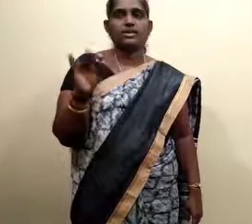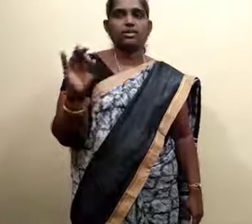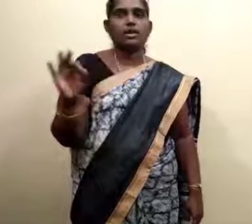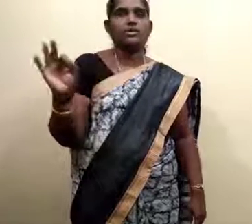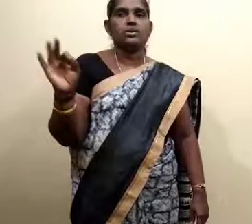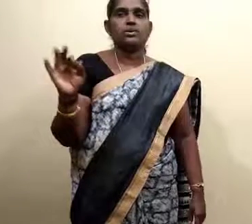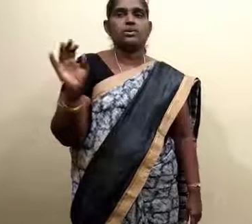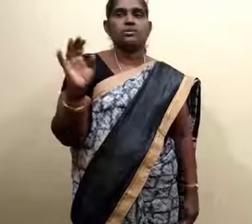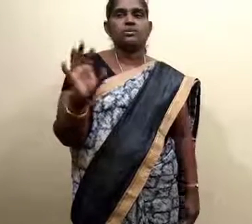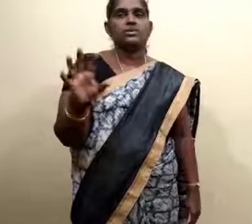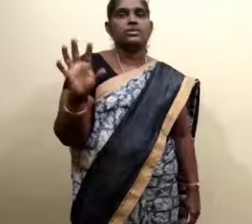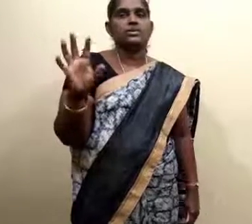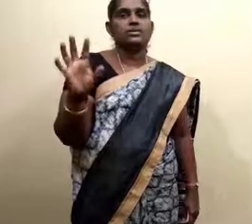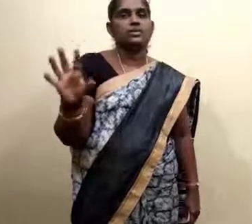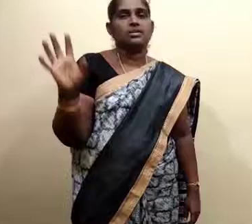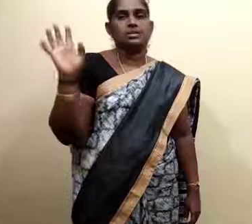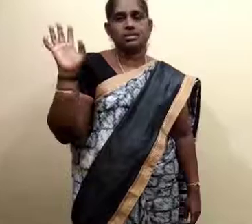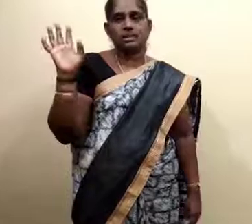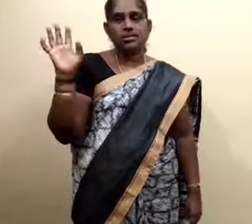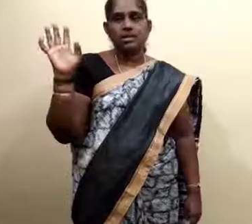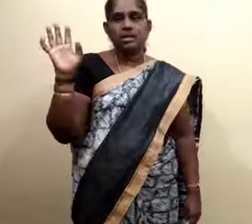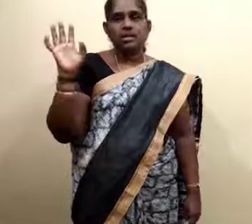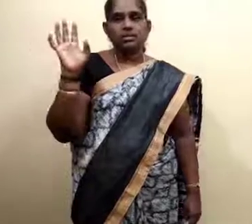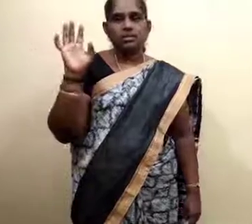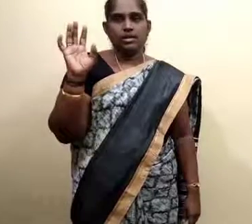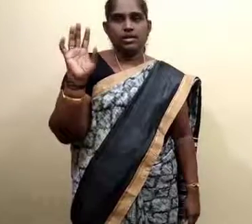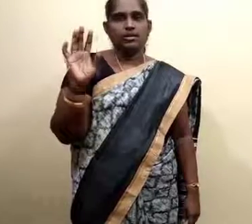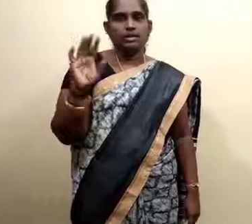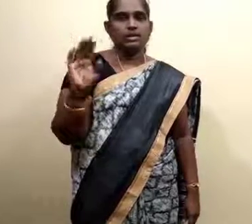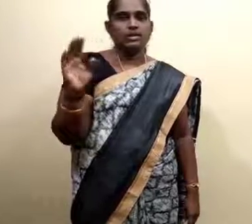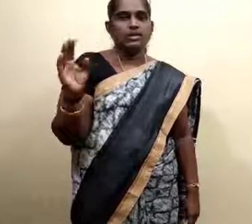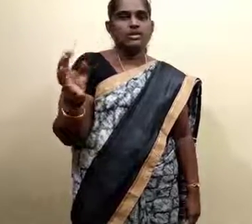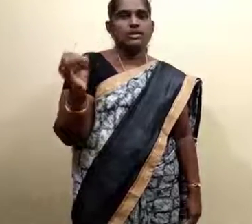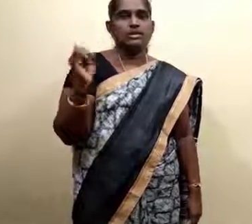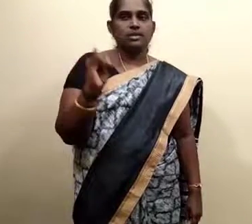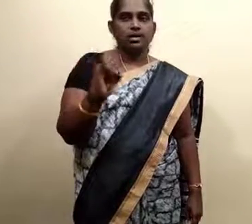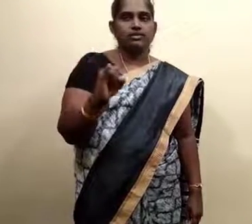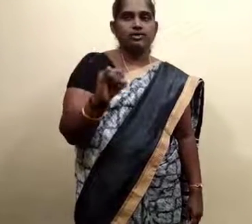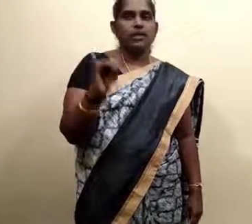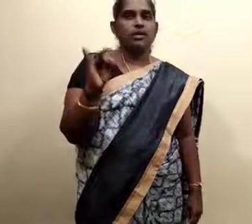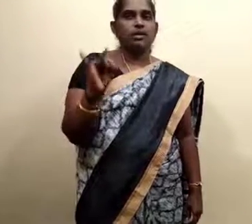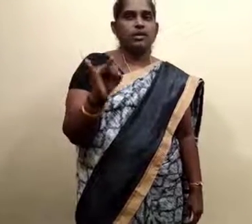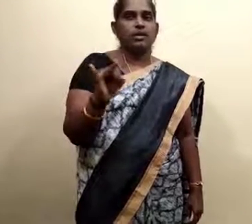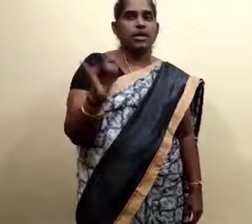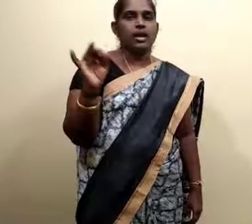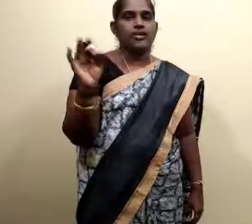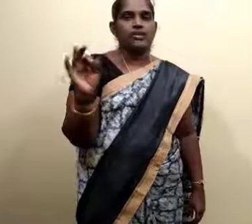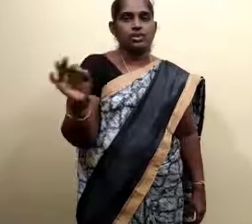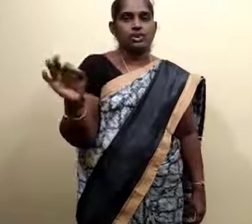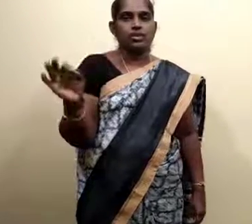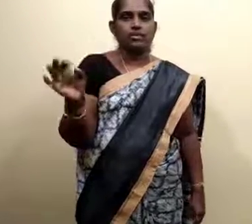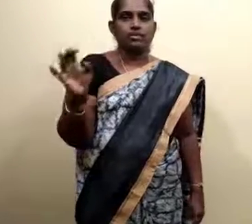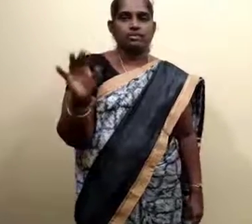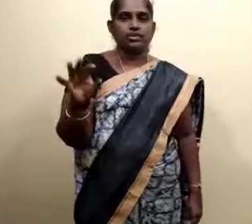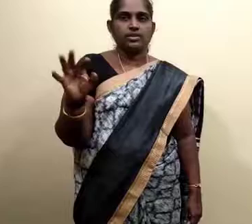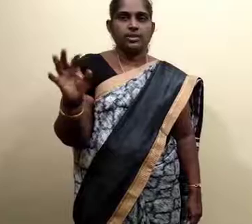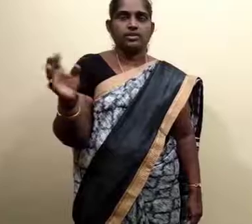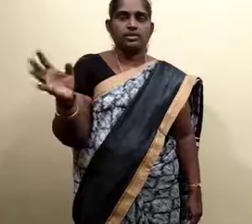and smallpox affected the workers. Okay, what are the diseases? Typhoid, cholera and smallpox affected the